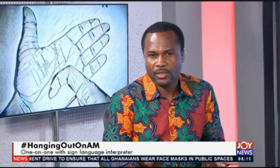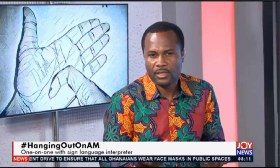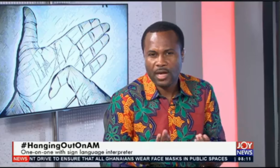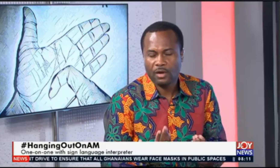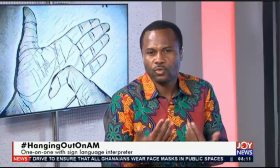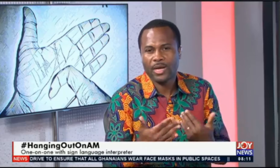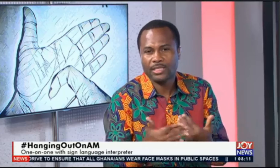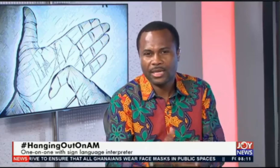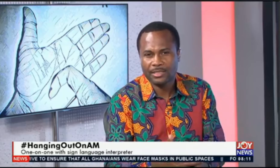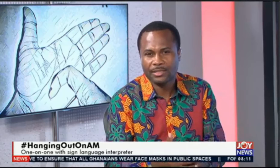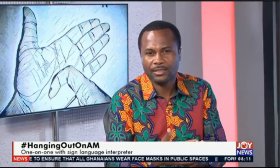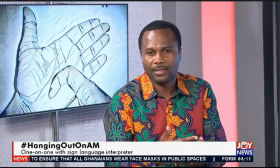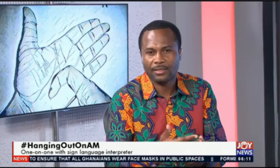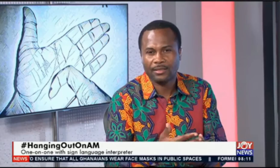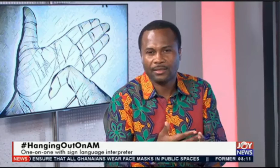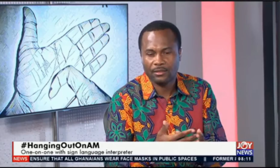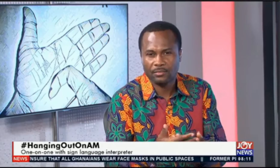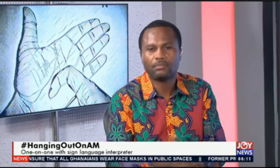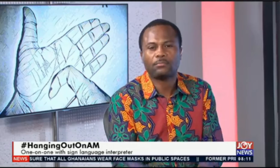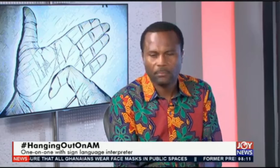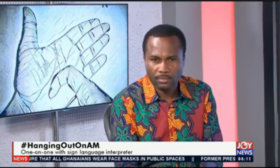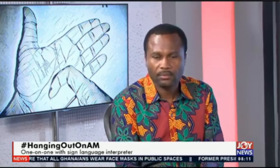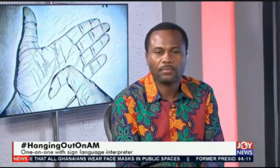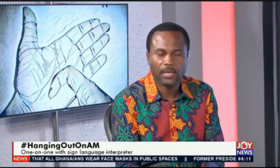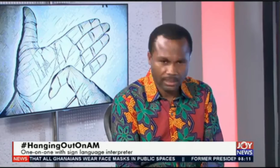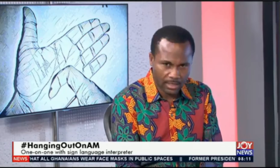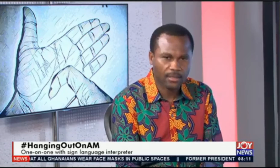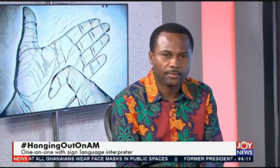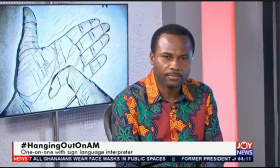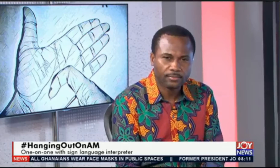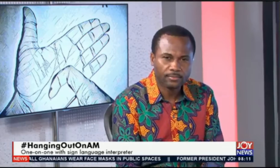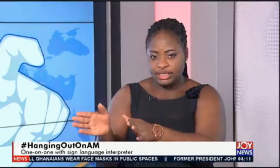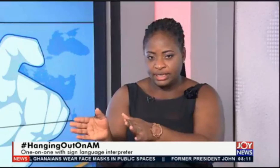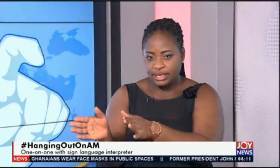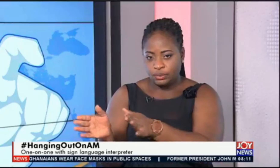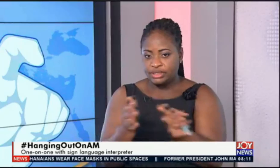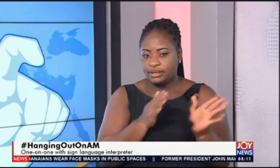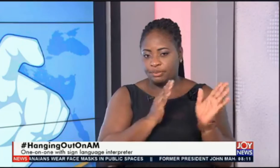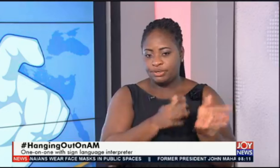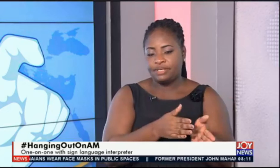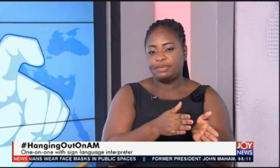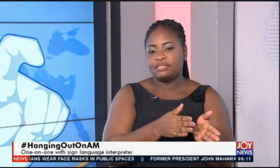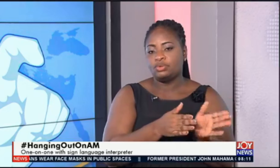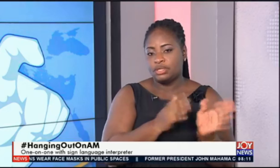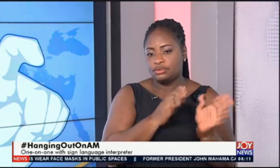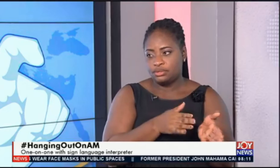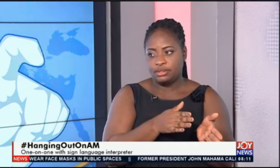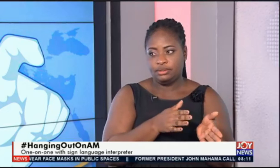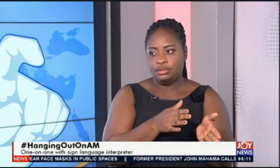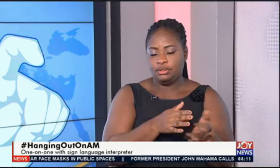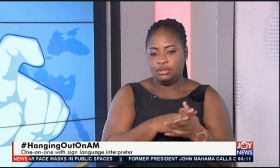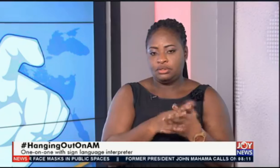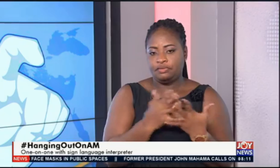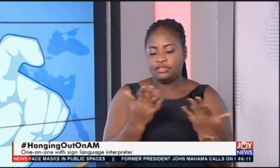of it. How do I start Communicating with a deaf person. exactly? If you don't know the sign language and the deaf person knows how to